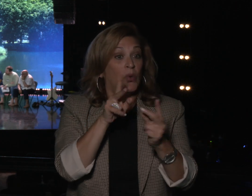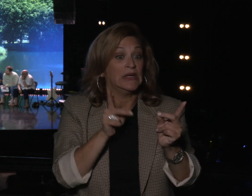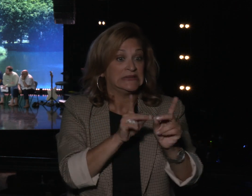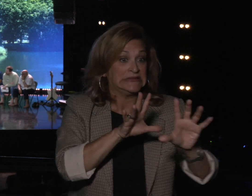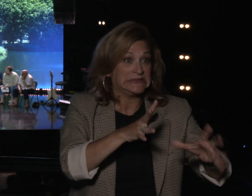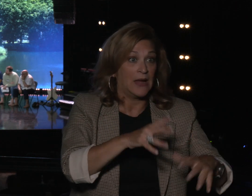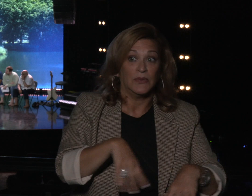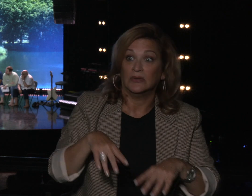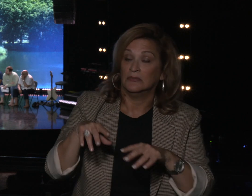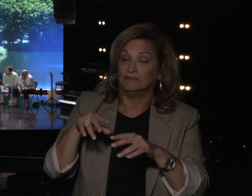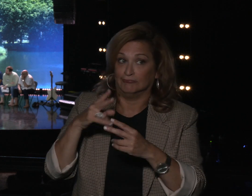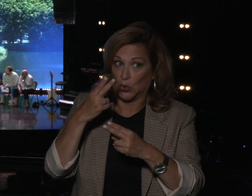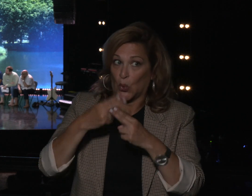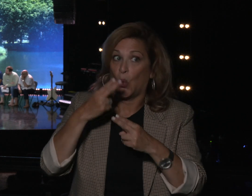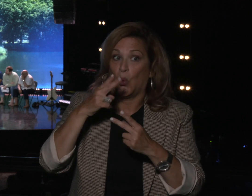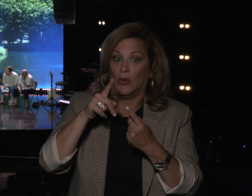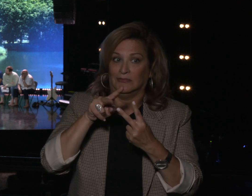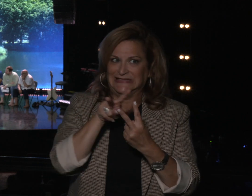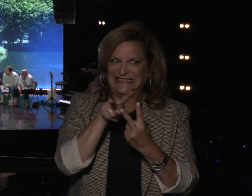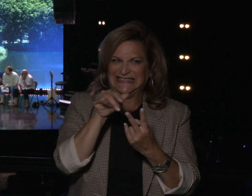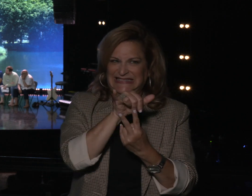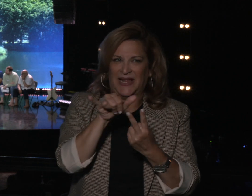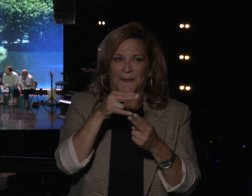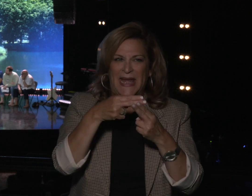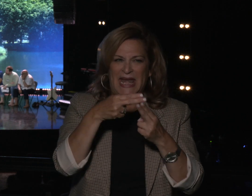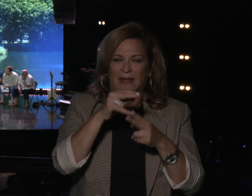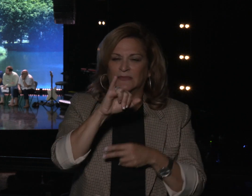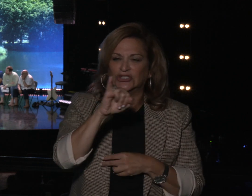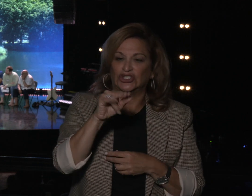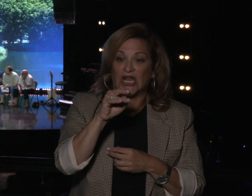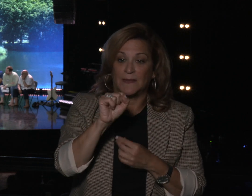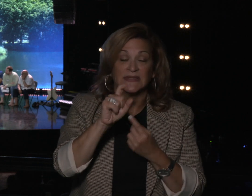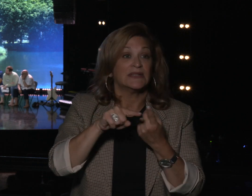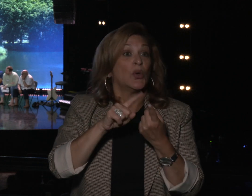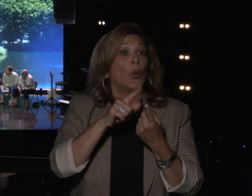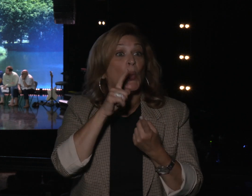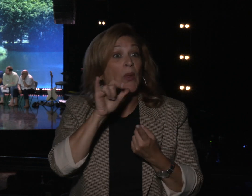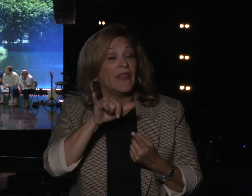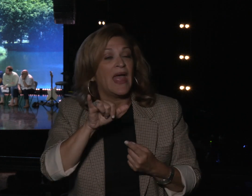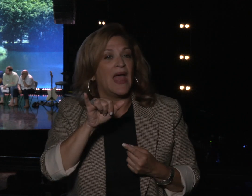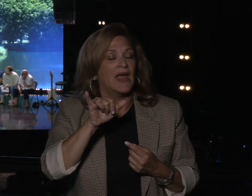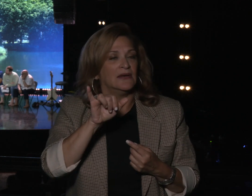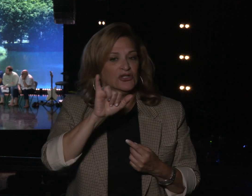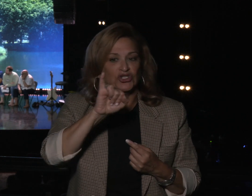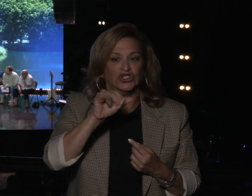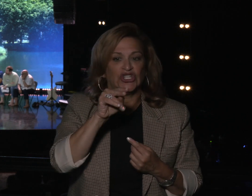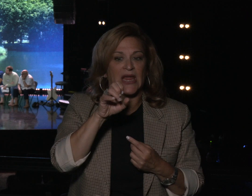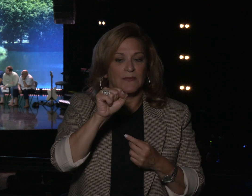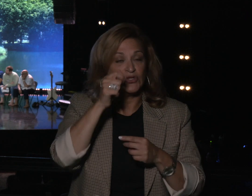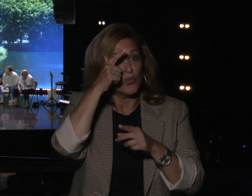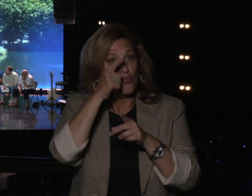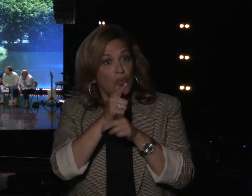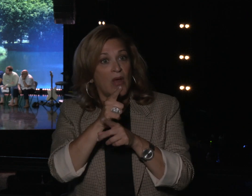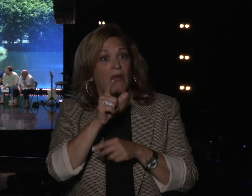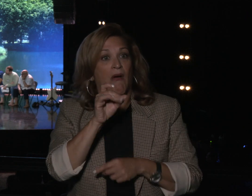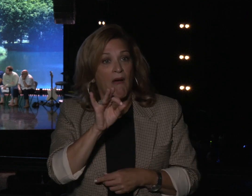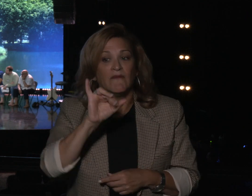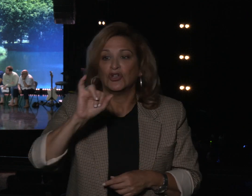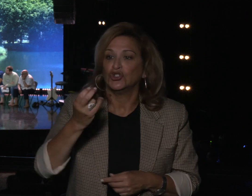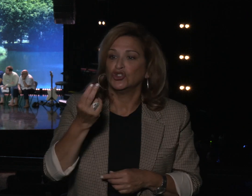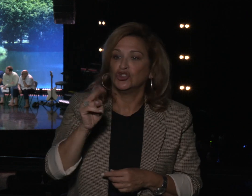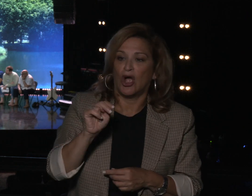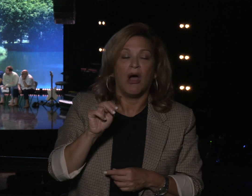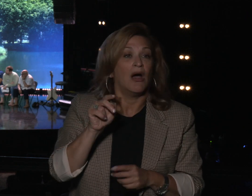them. And this is James, a brother of John. They actually call him James the Great.